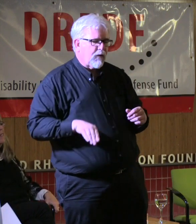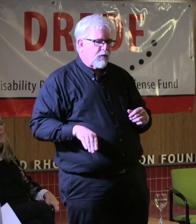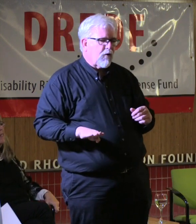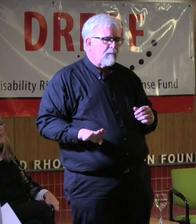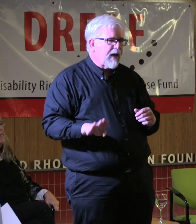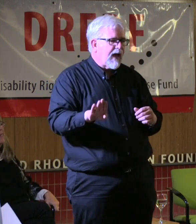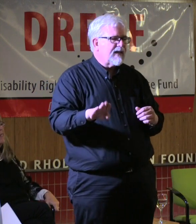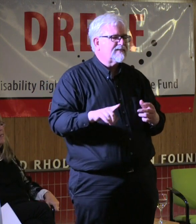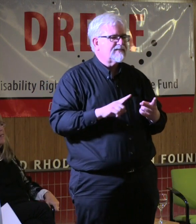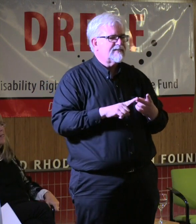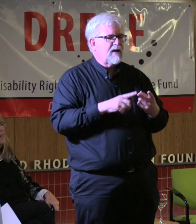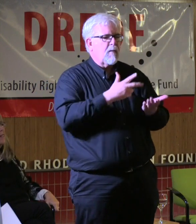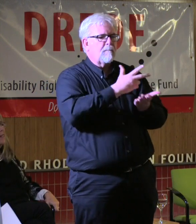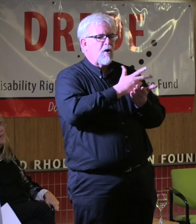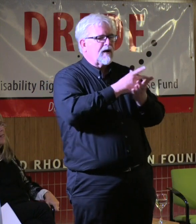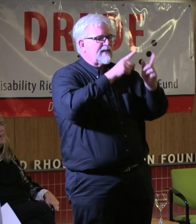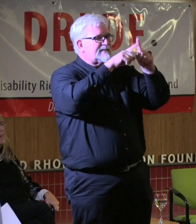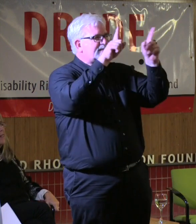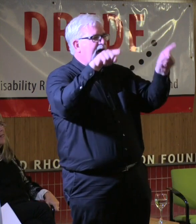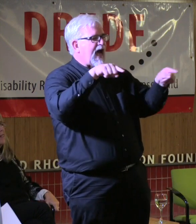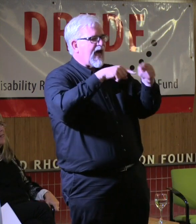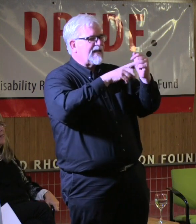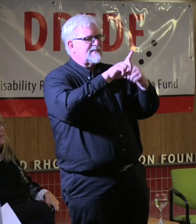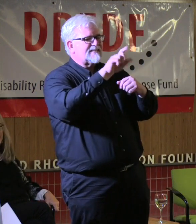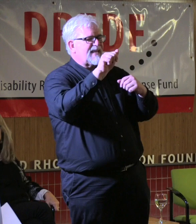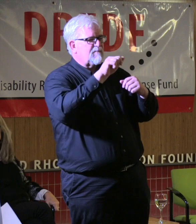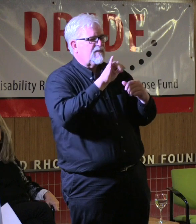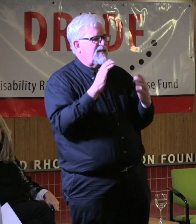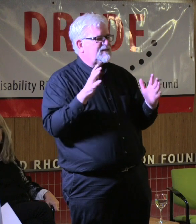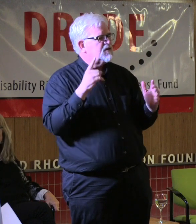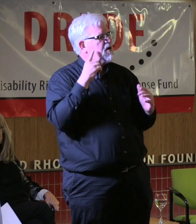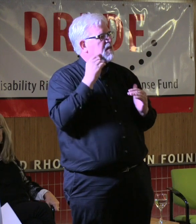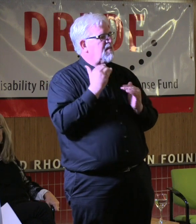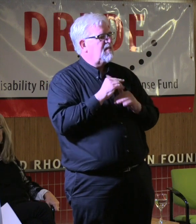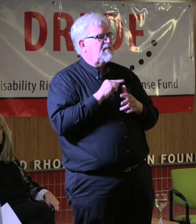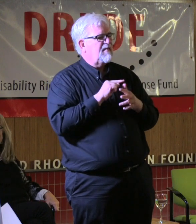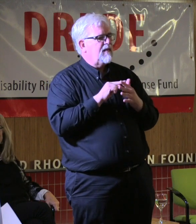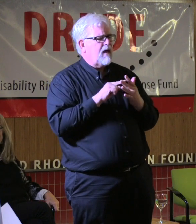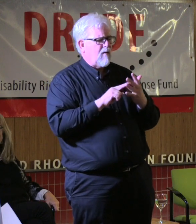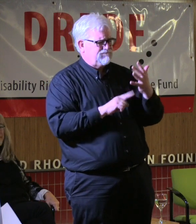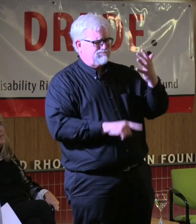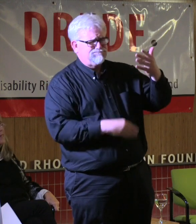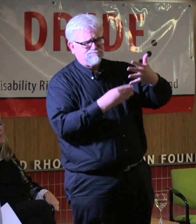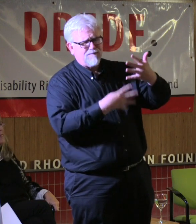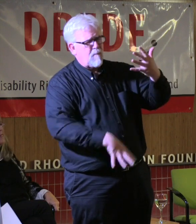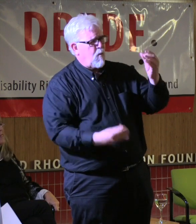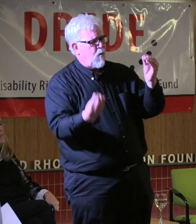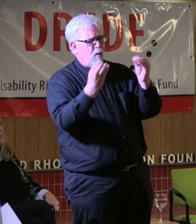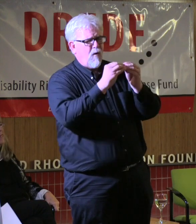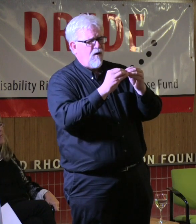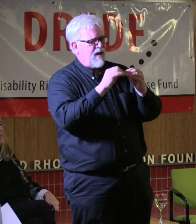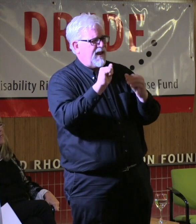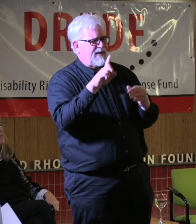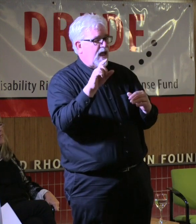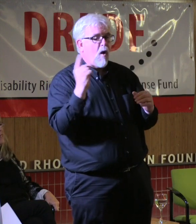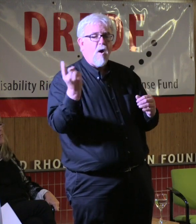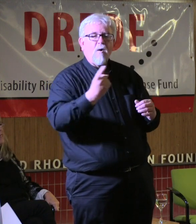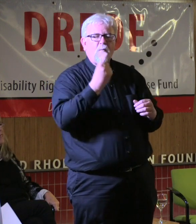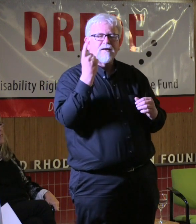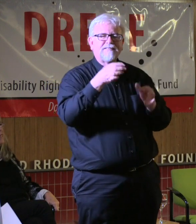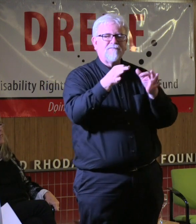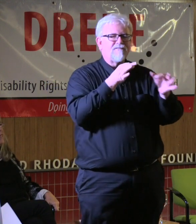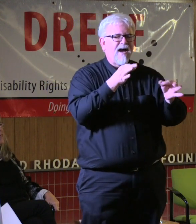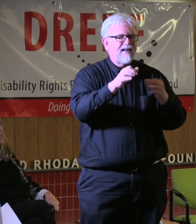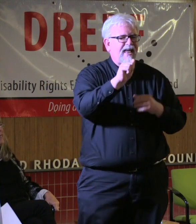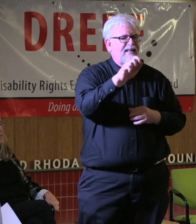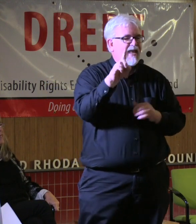those parking signs, you go to park. But it was more than that. I always define the